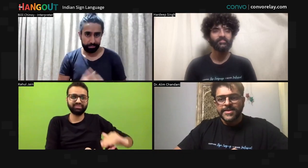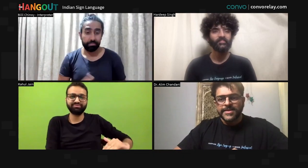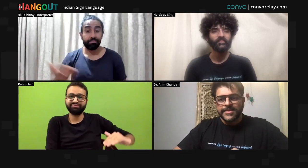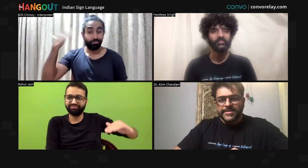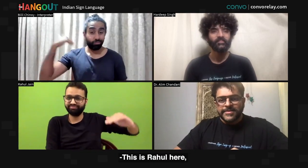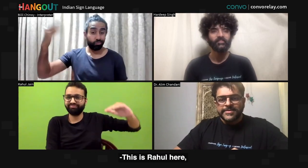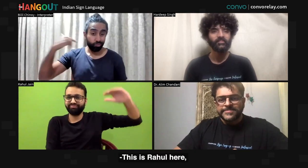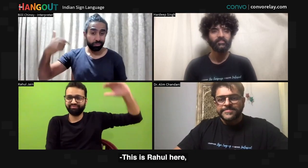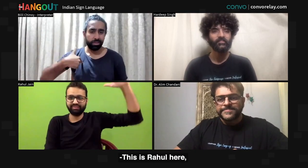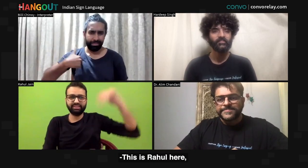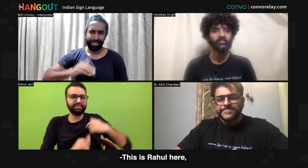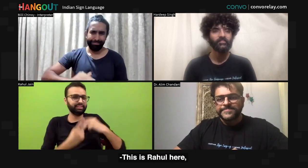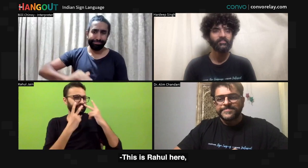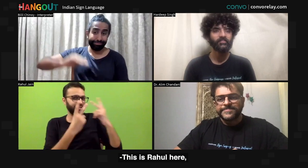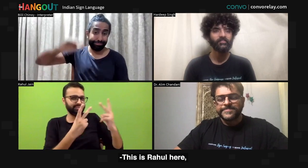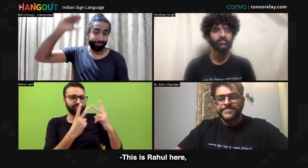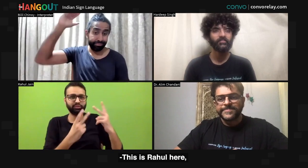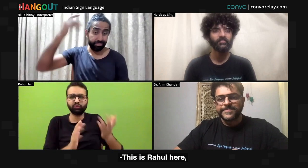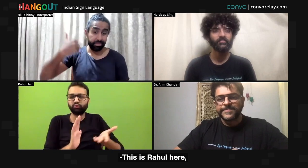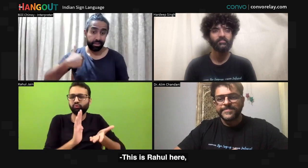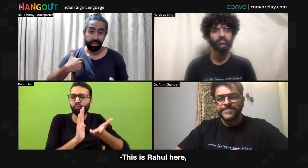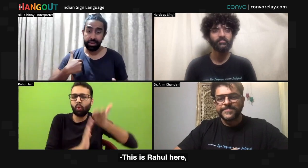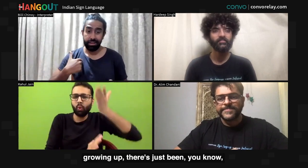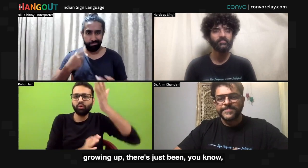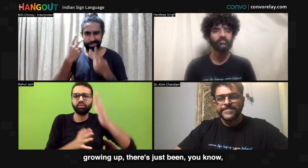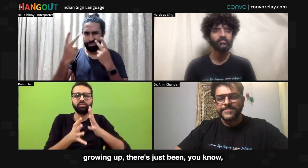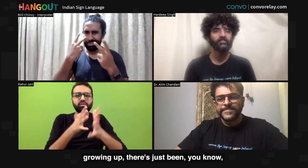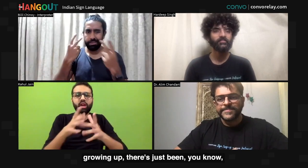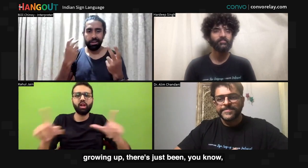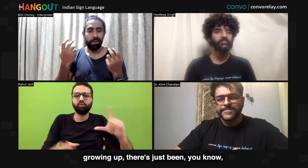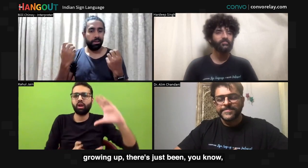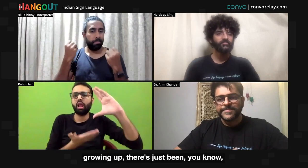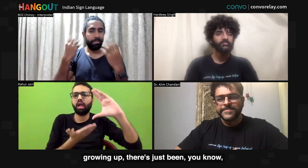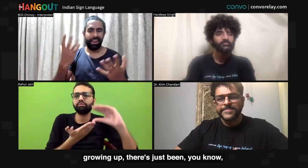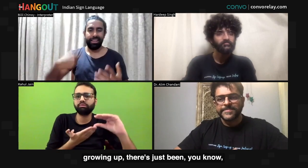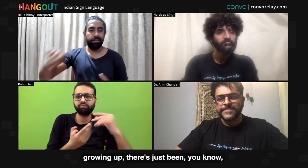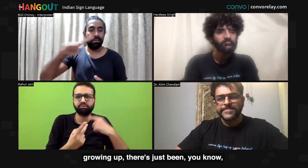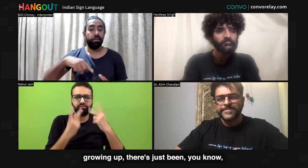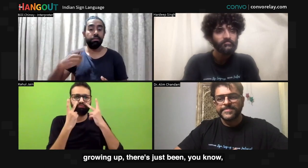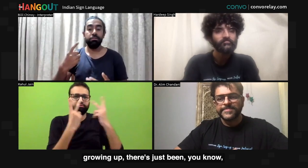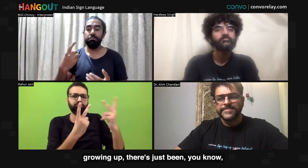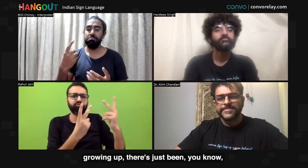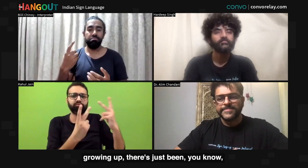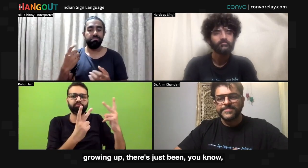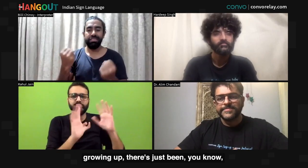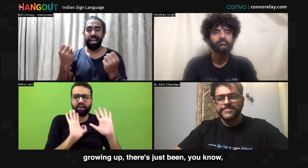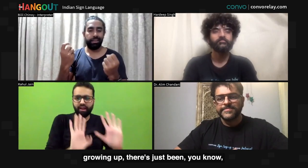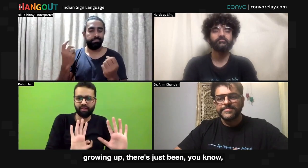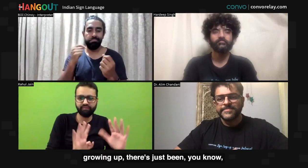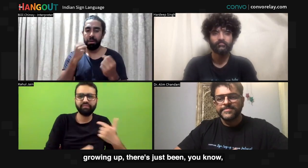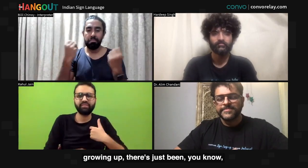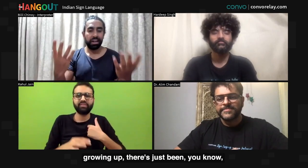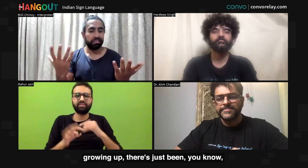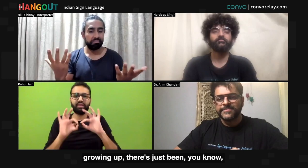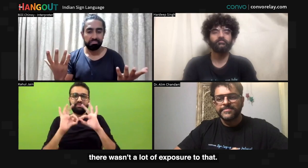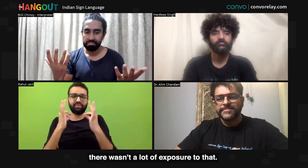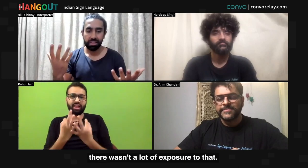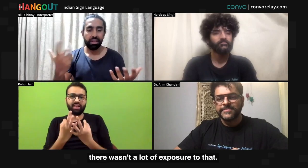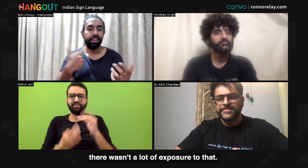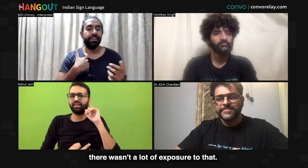And this is Rohu here. Growing up, there's just been, you know, there wasn't a